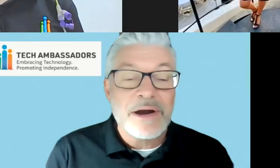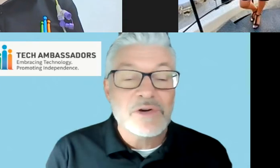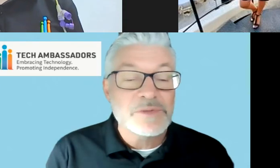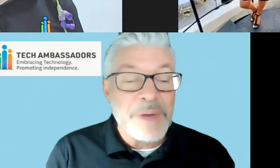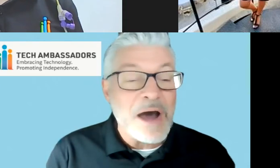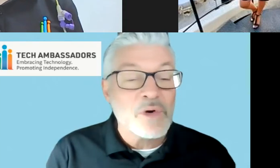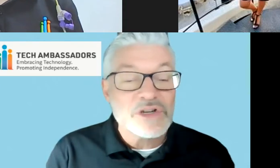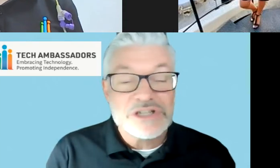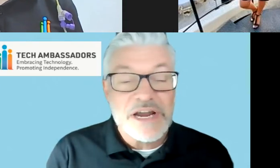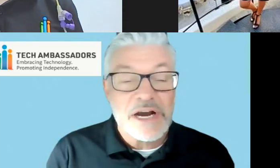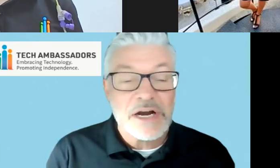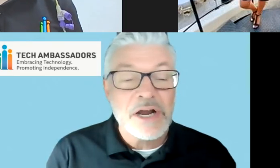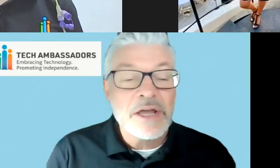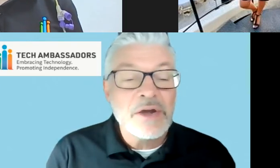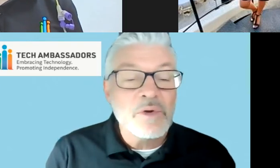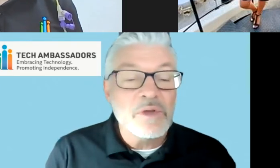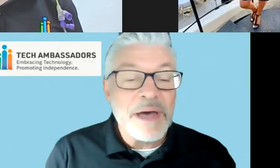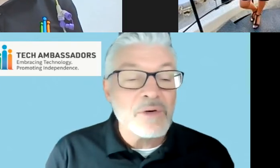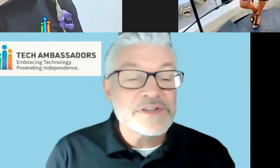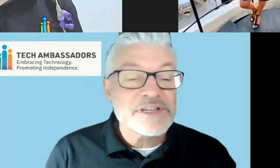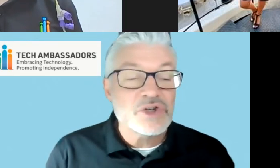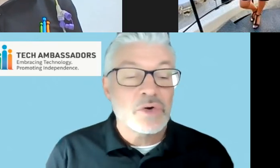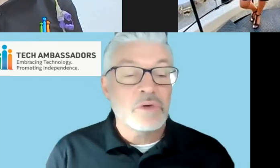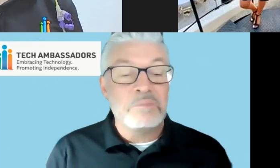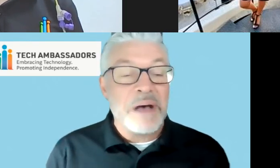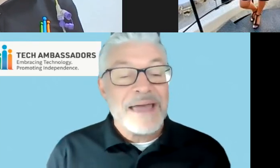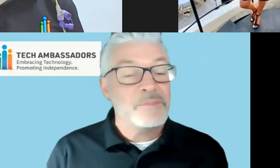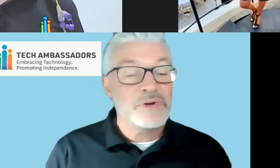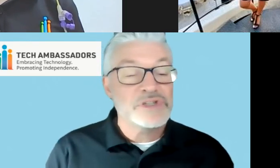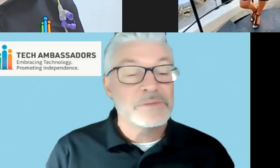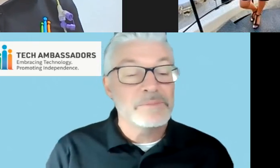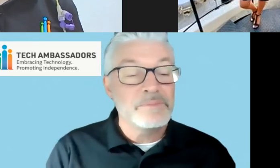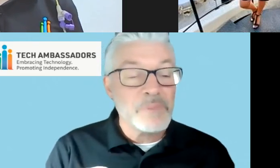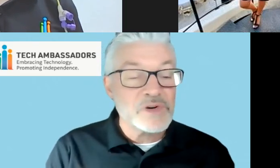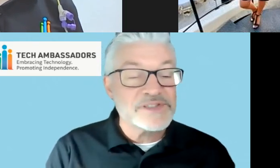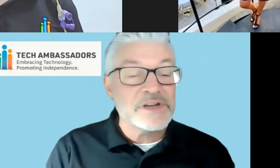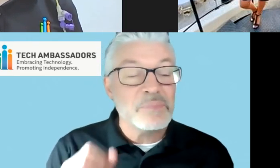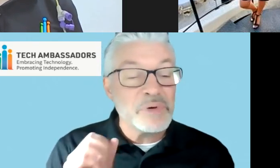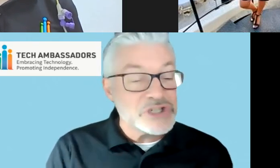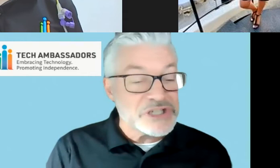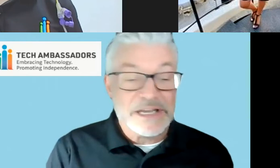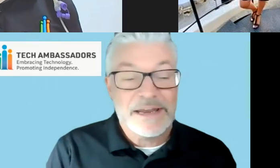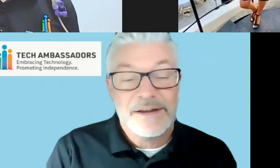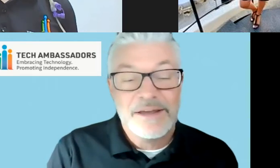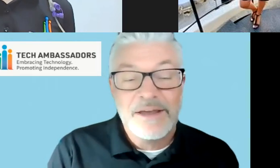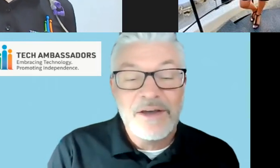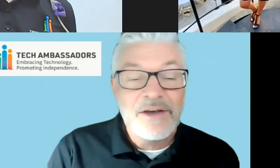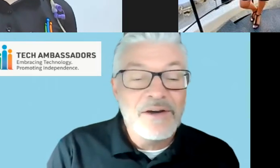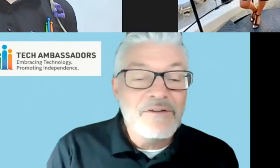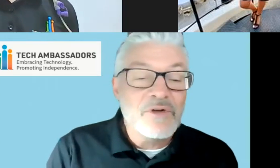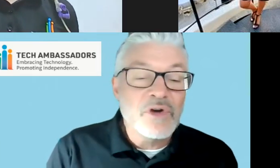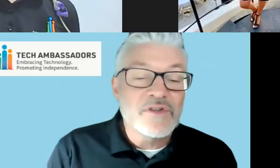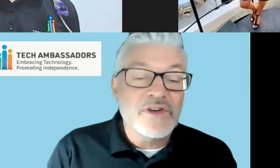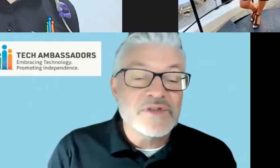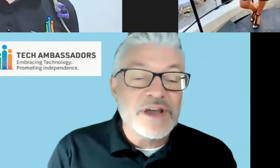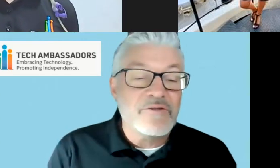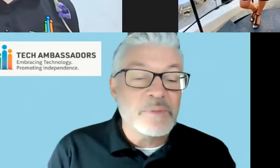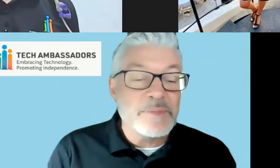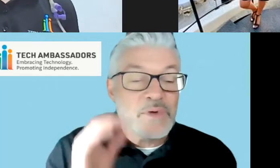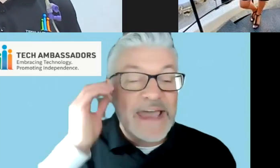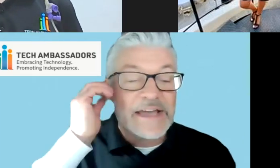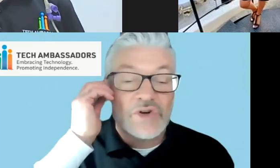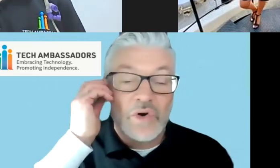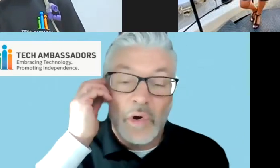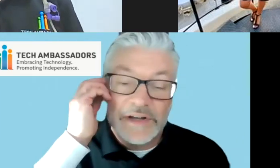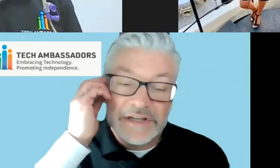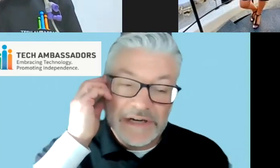designing a power chair where the power is controlled by the person pushing it. For those of us who care for